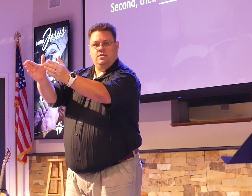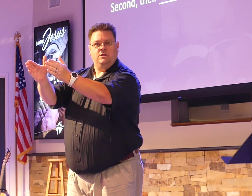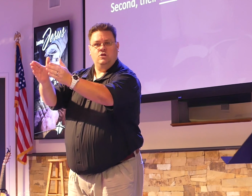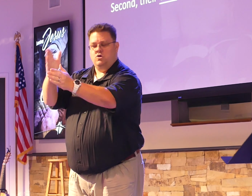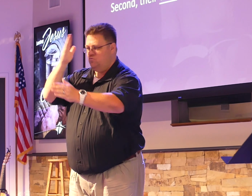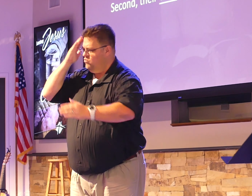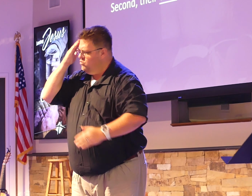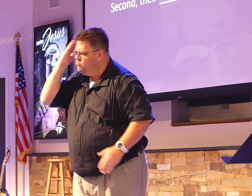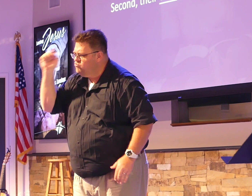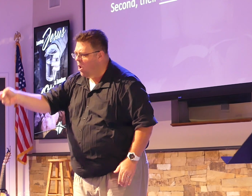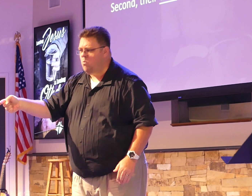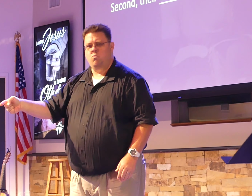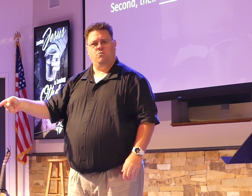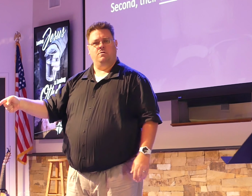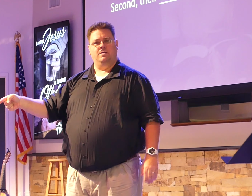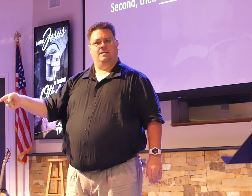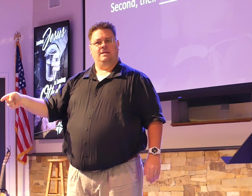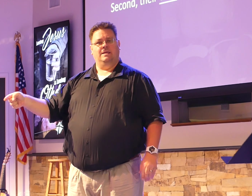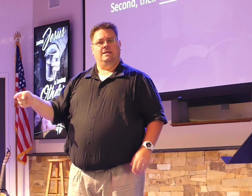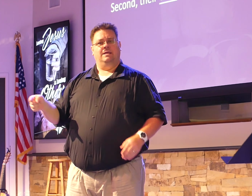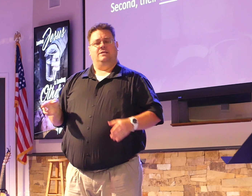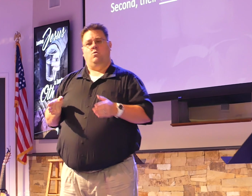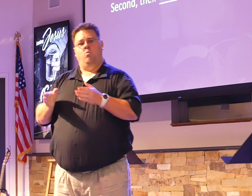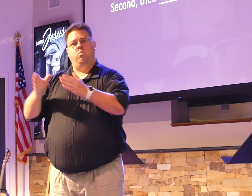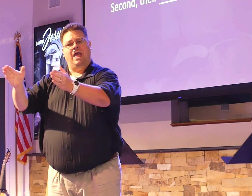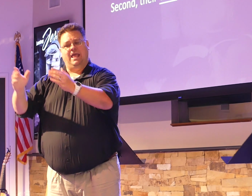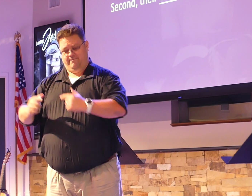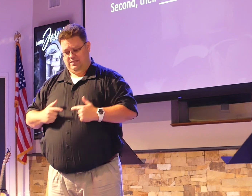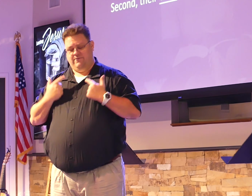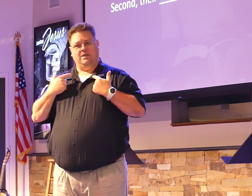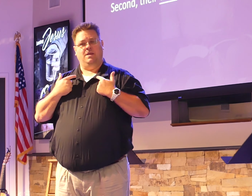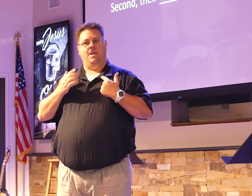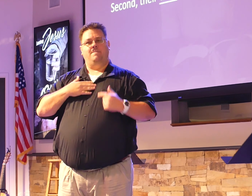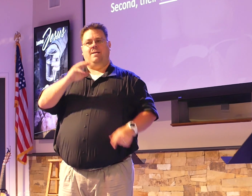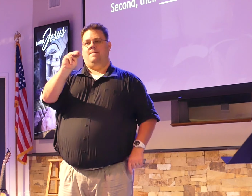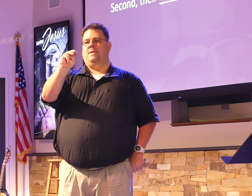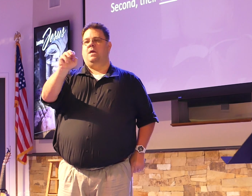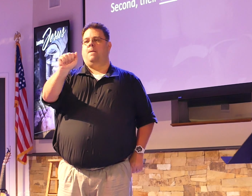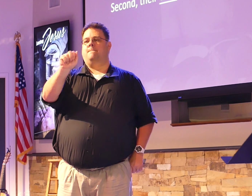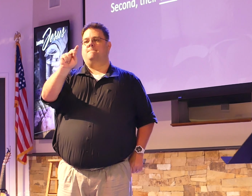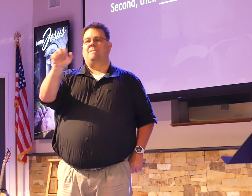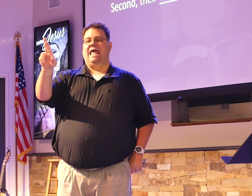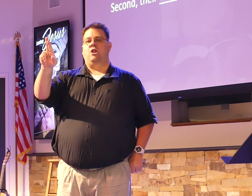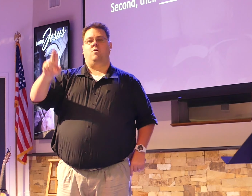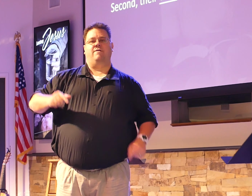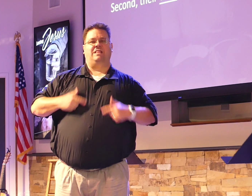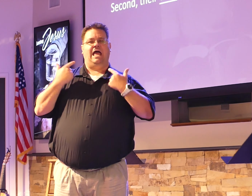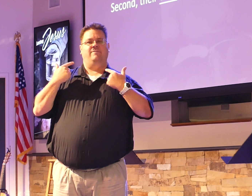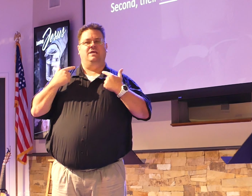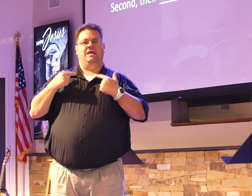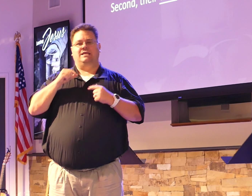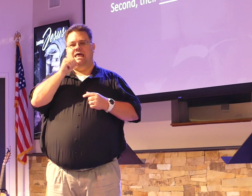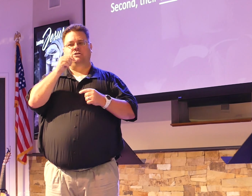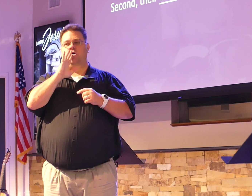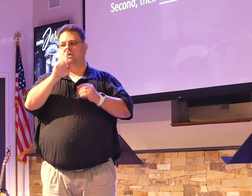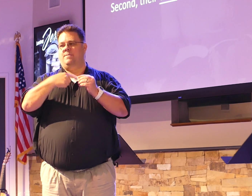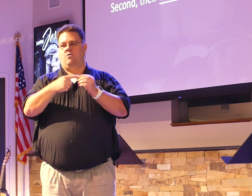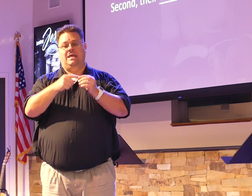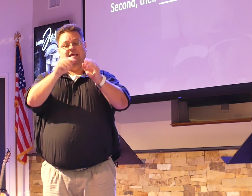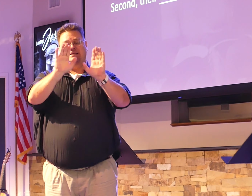Manner of life means mode of living. Your manner of life is not just talking about Sunday, although that's